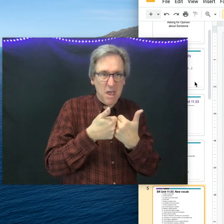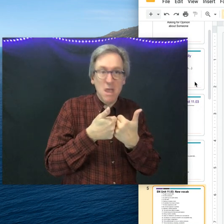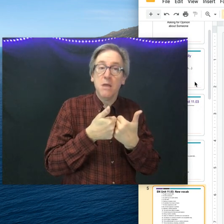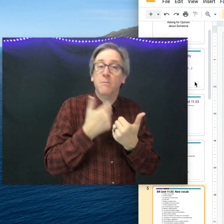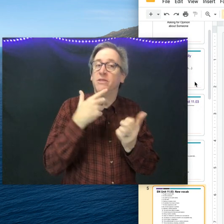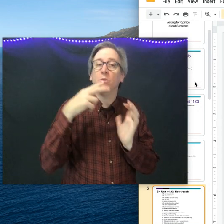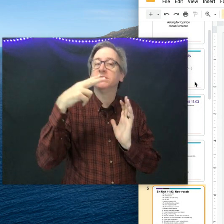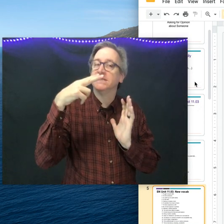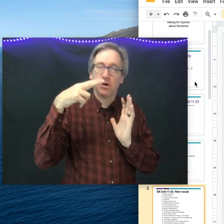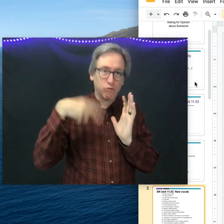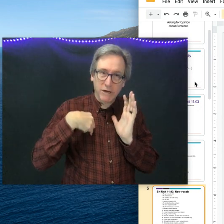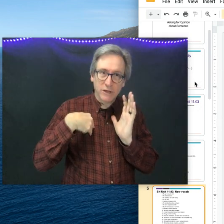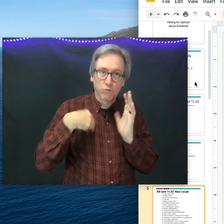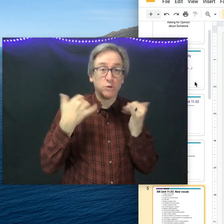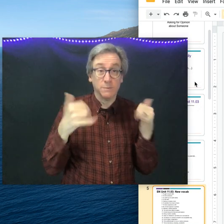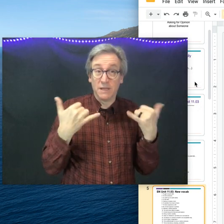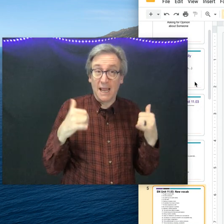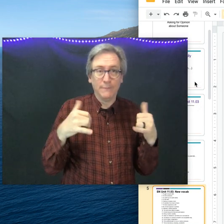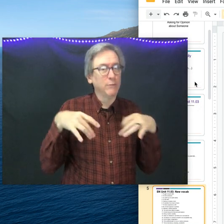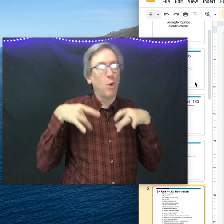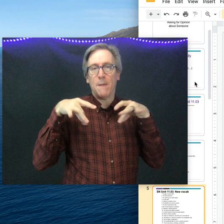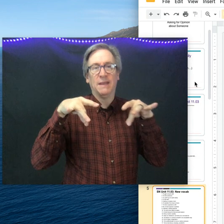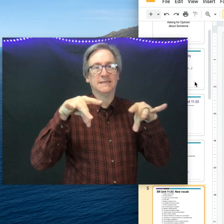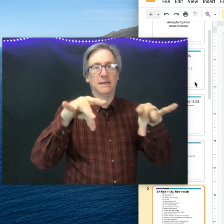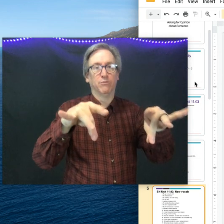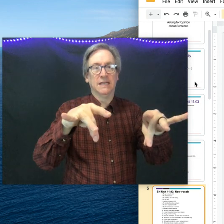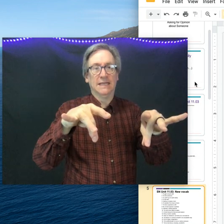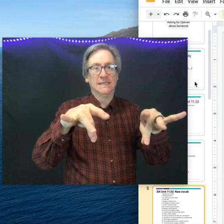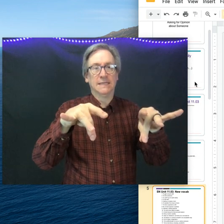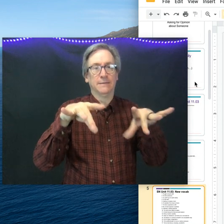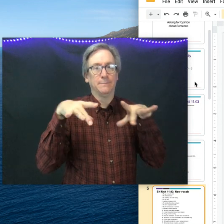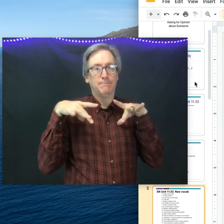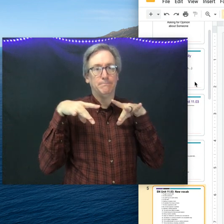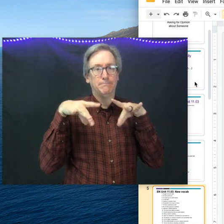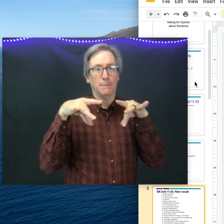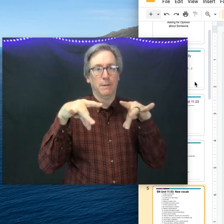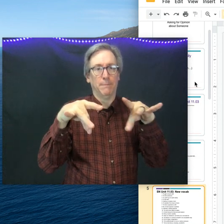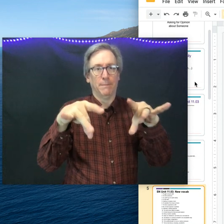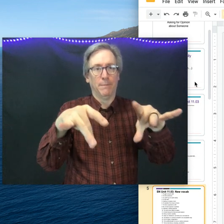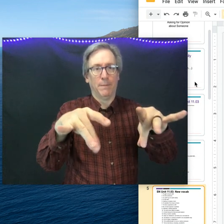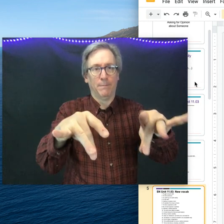game. But then once I started reading the rules and playing, I picked it up really easily.